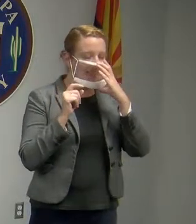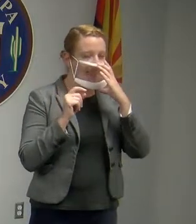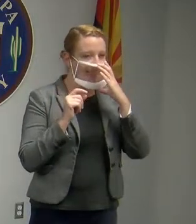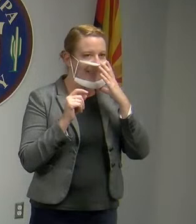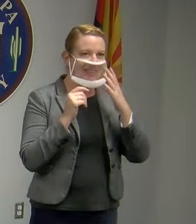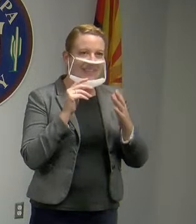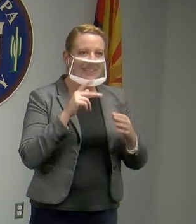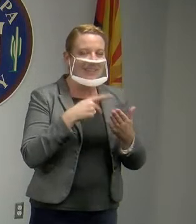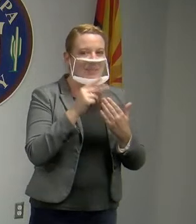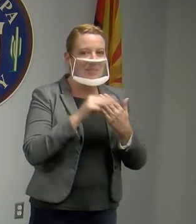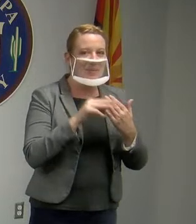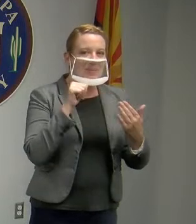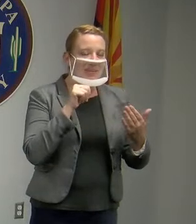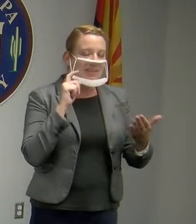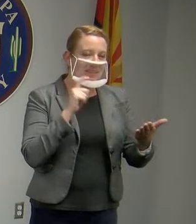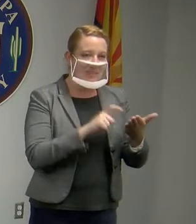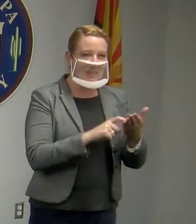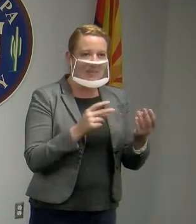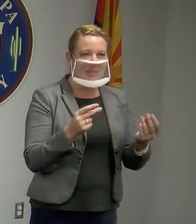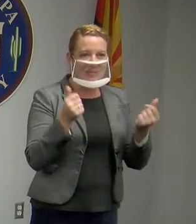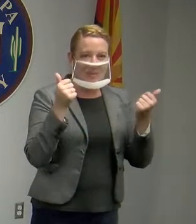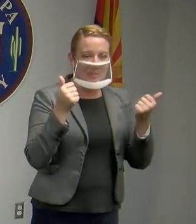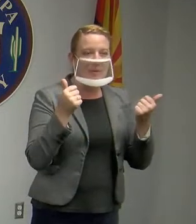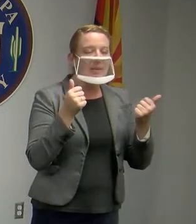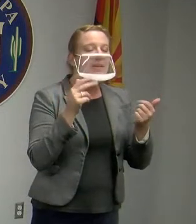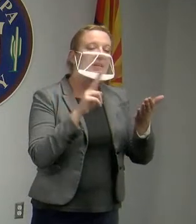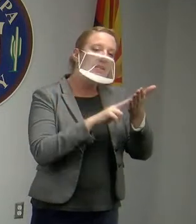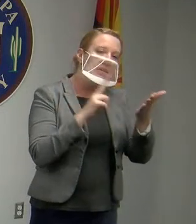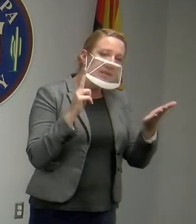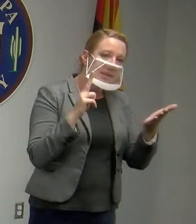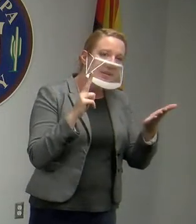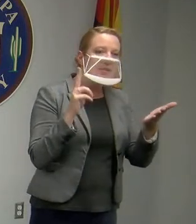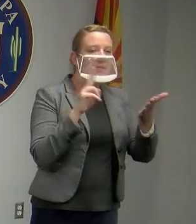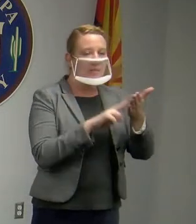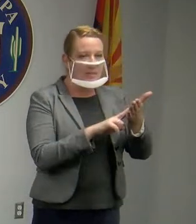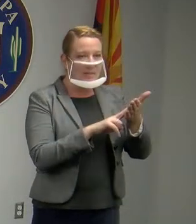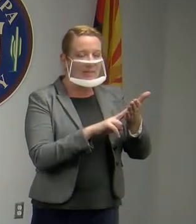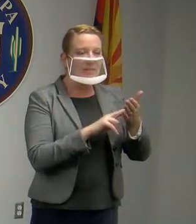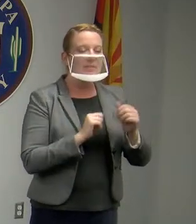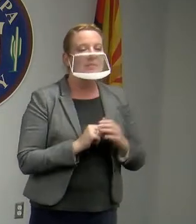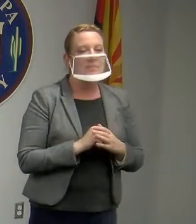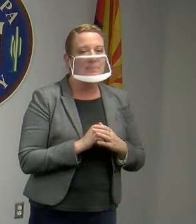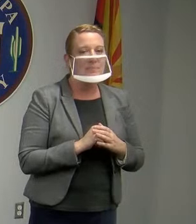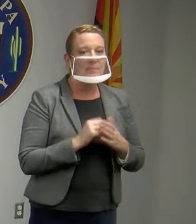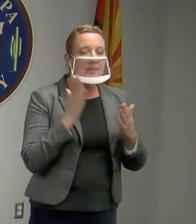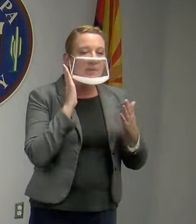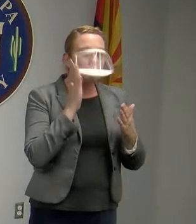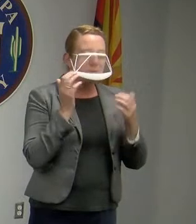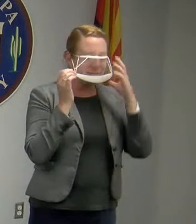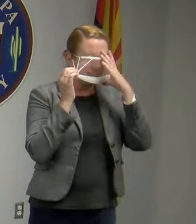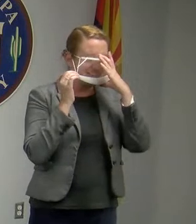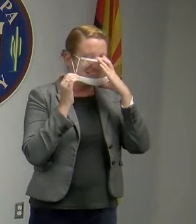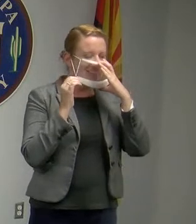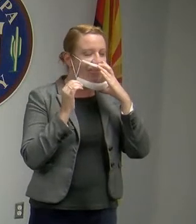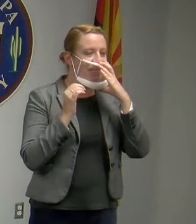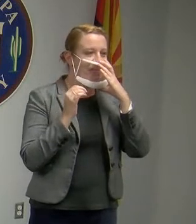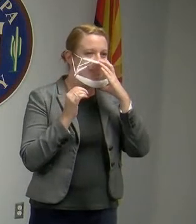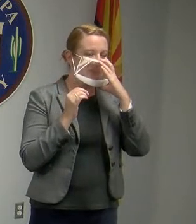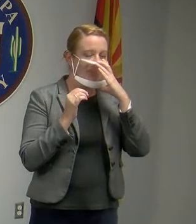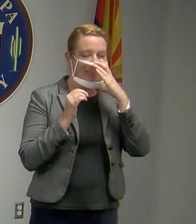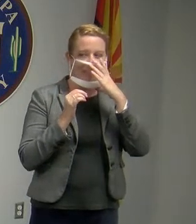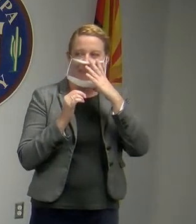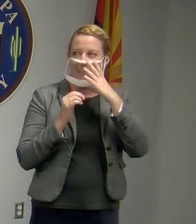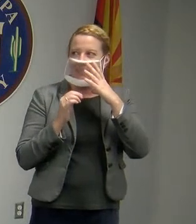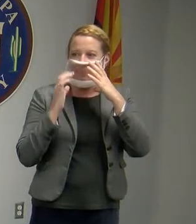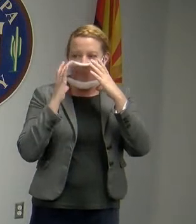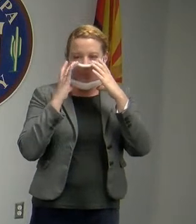having continual problems with the software, go ahead and log out, log back in, and we'll try to get to your questions. When you raise your hand,